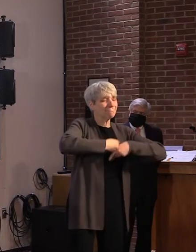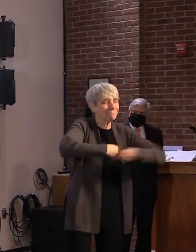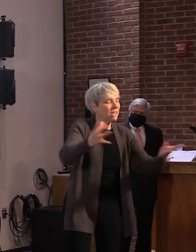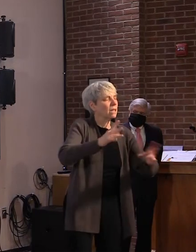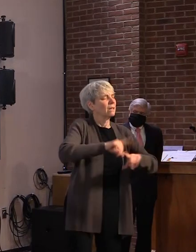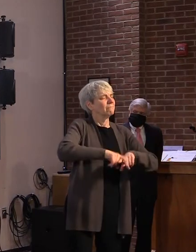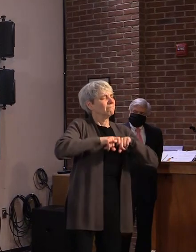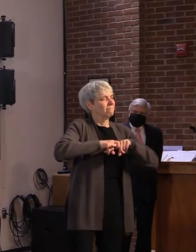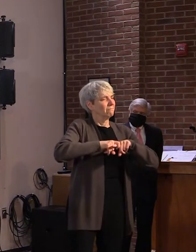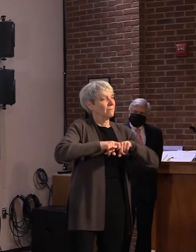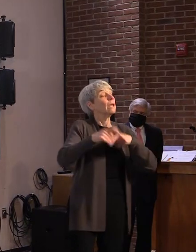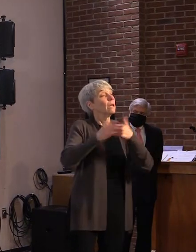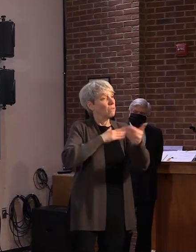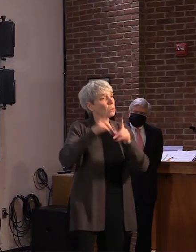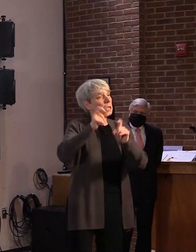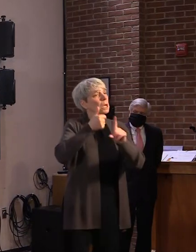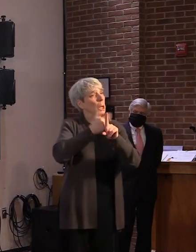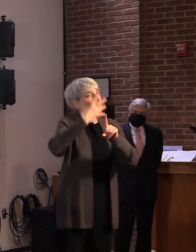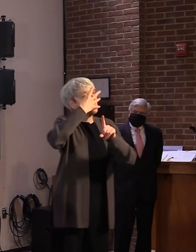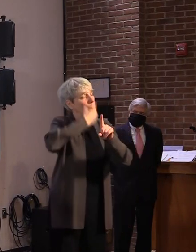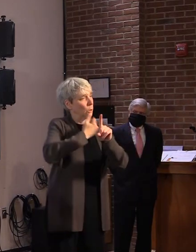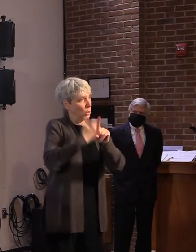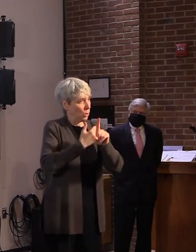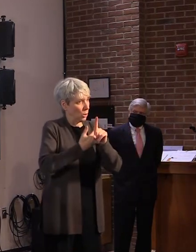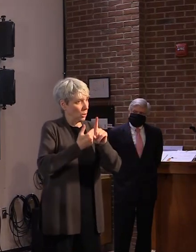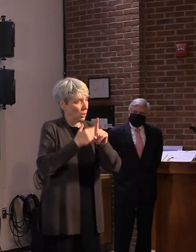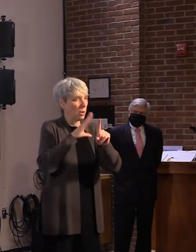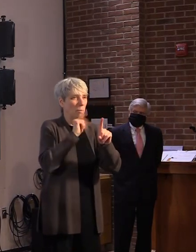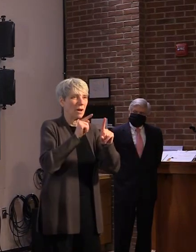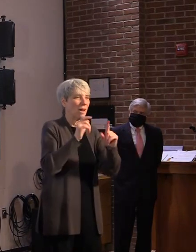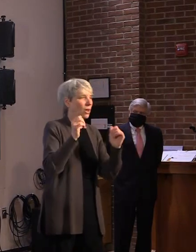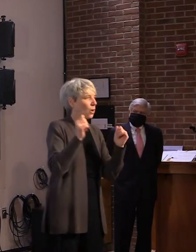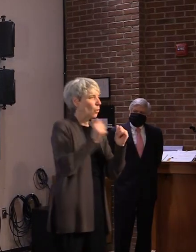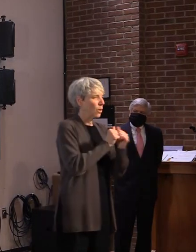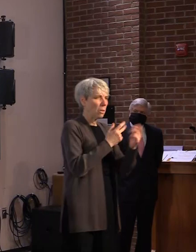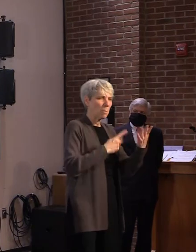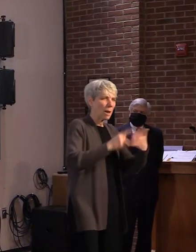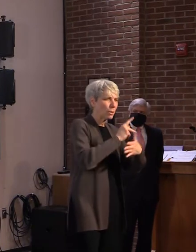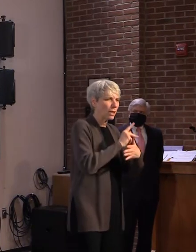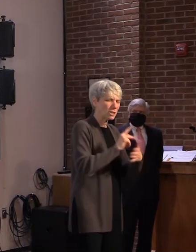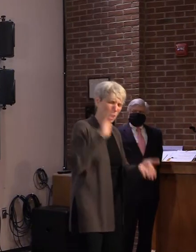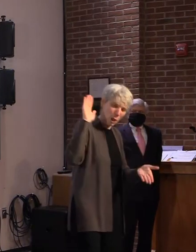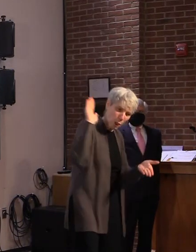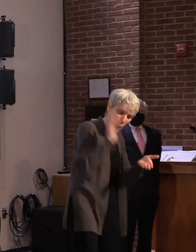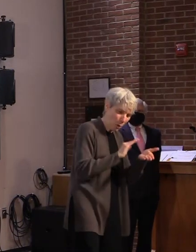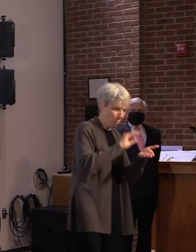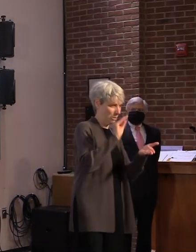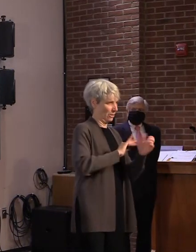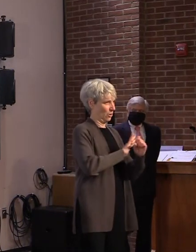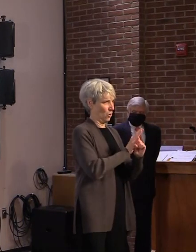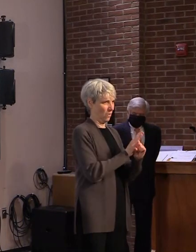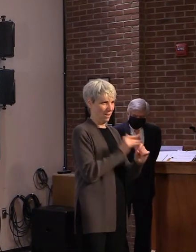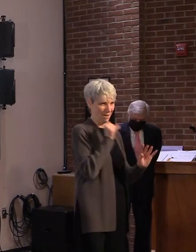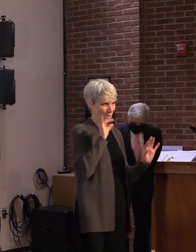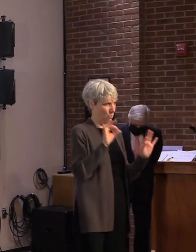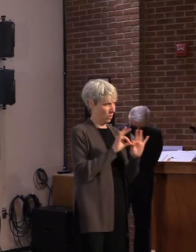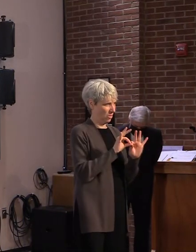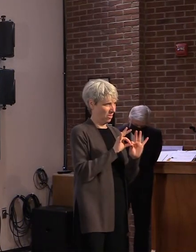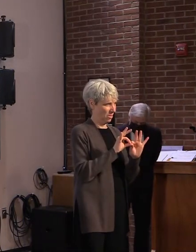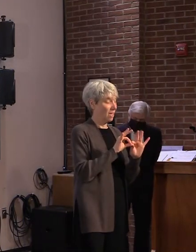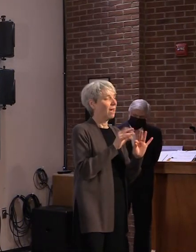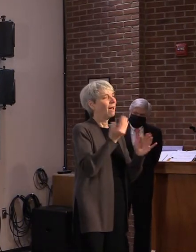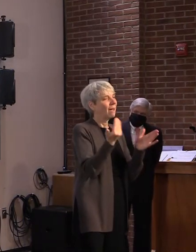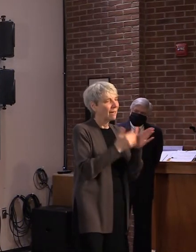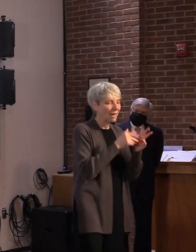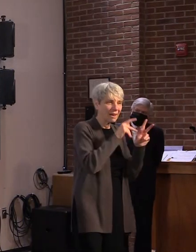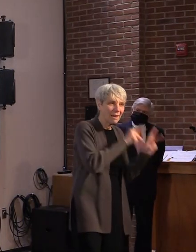accuracy. And if similarly, if you ask your doctor for any test for any kind of disease, that's the